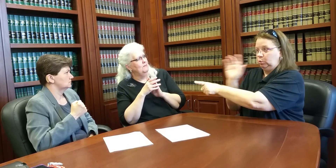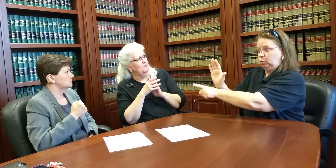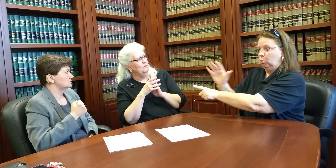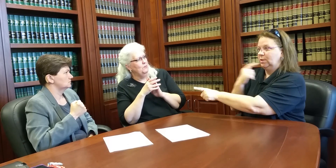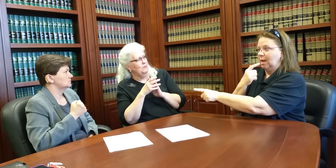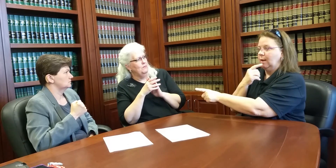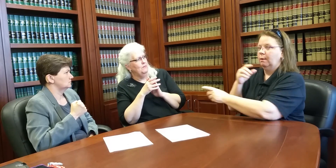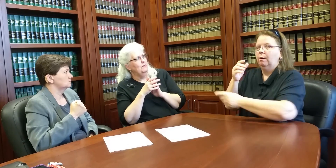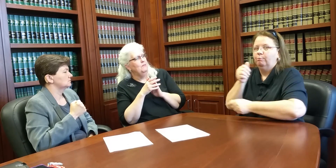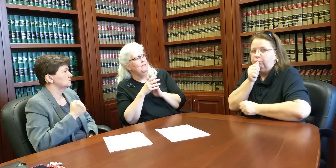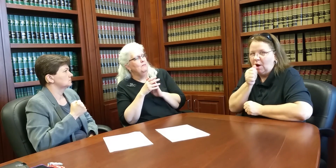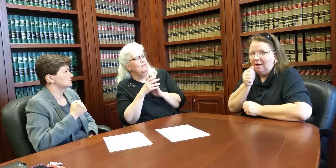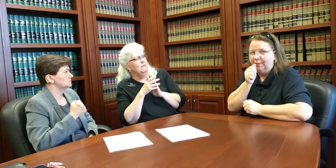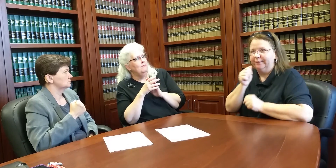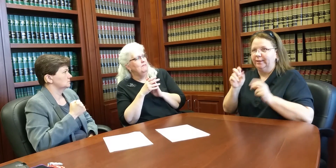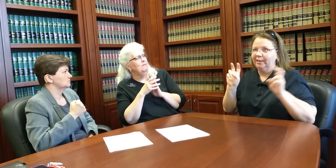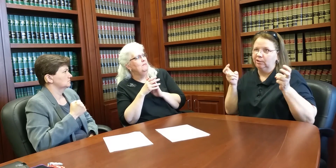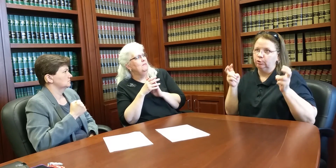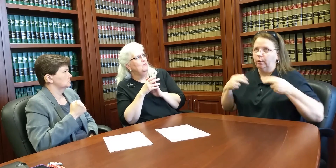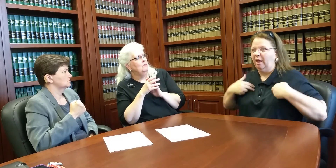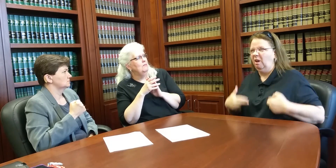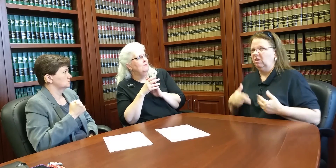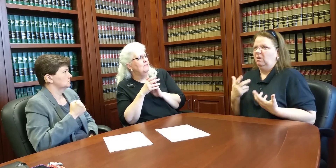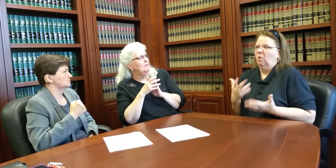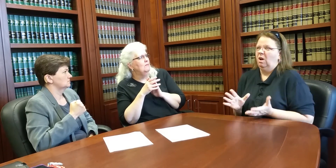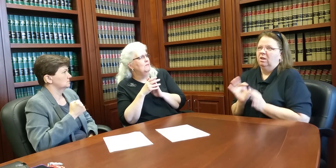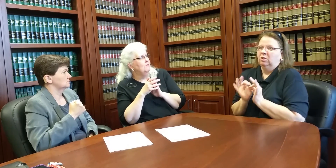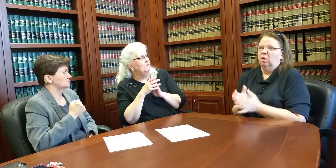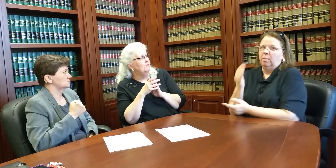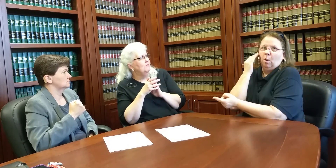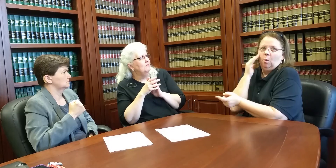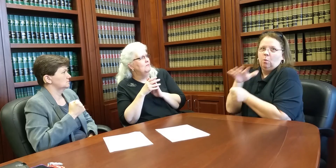you said private issue help.